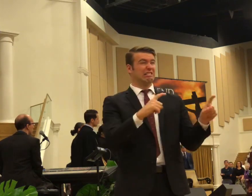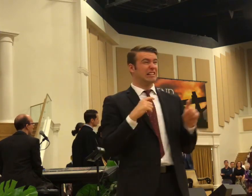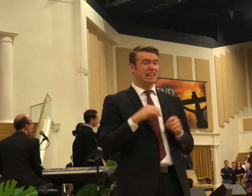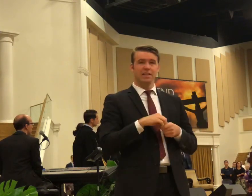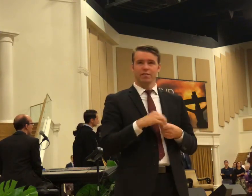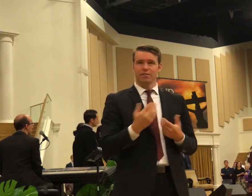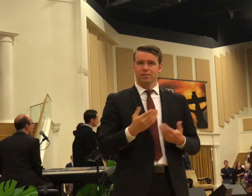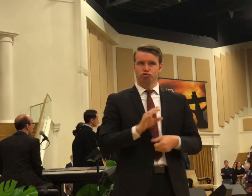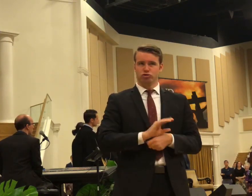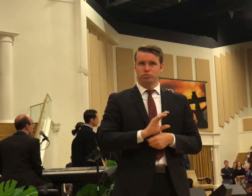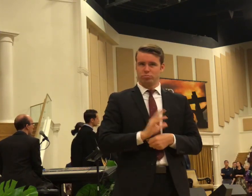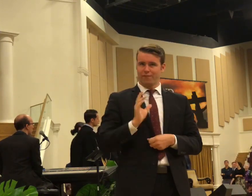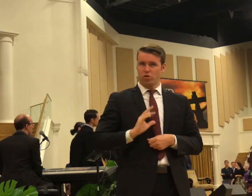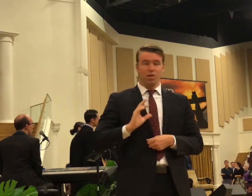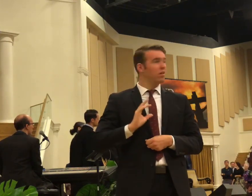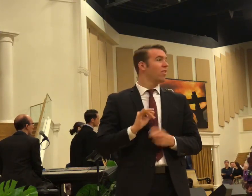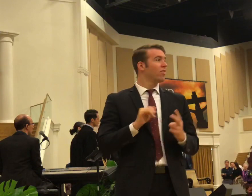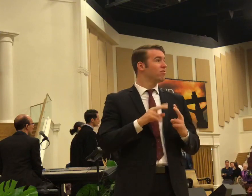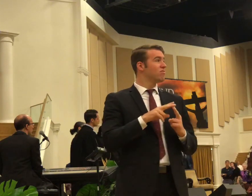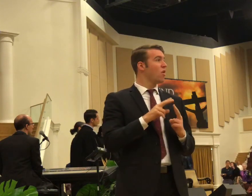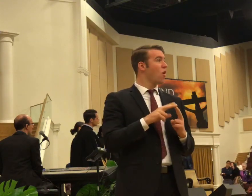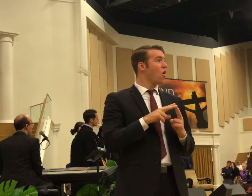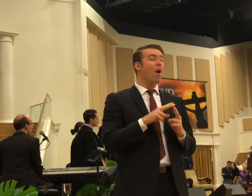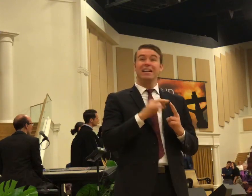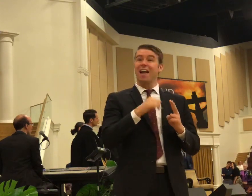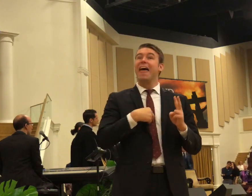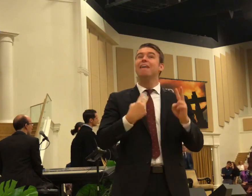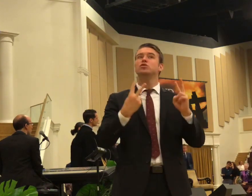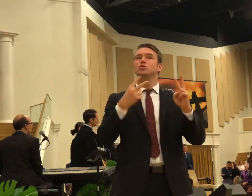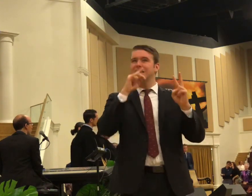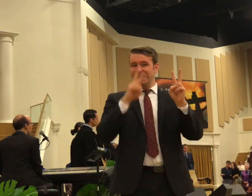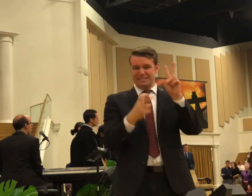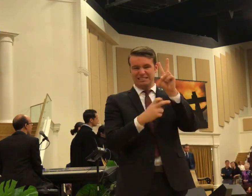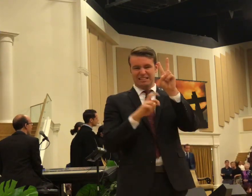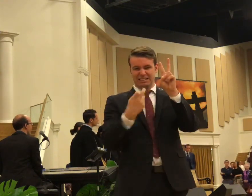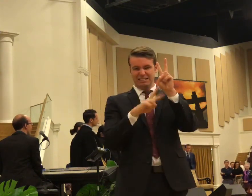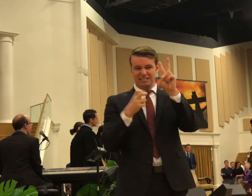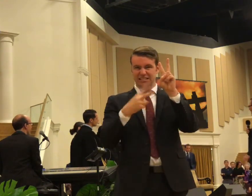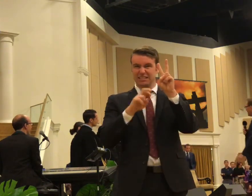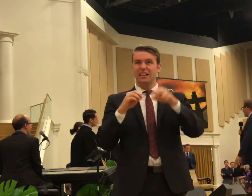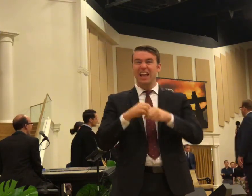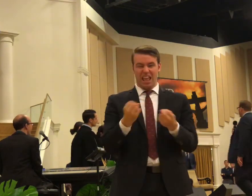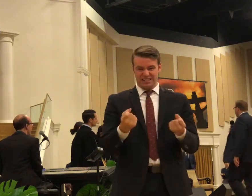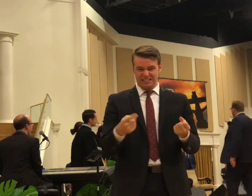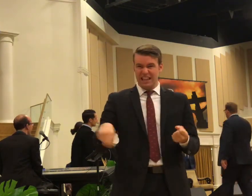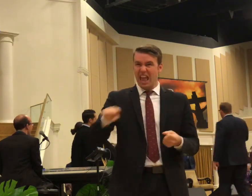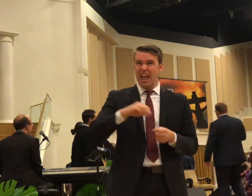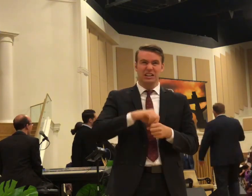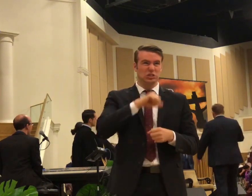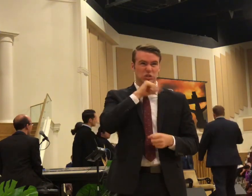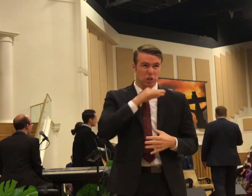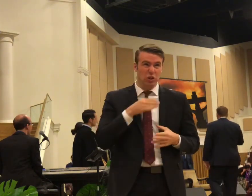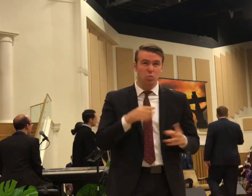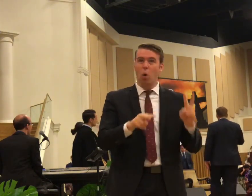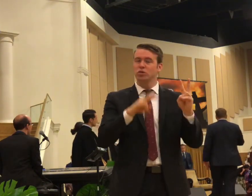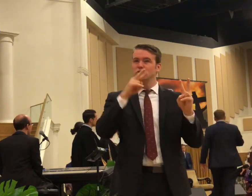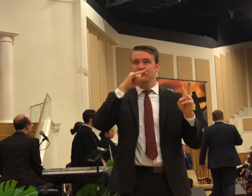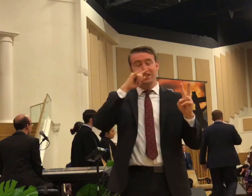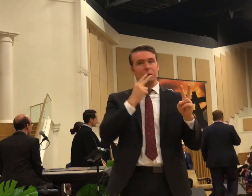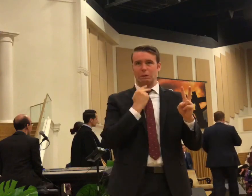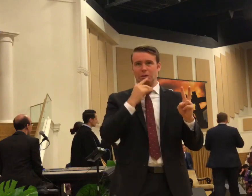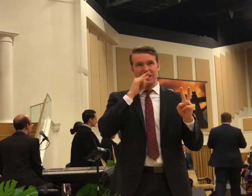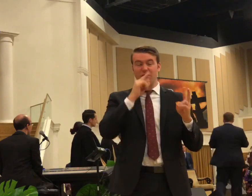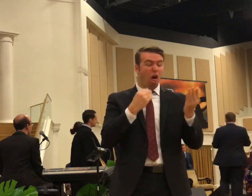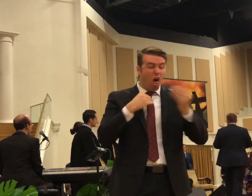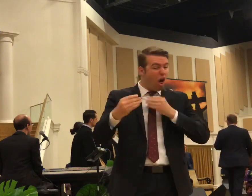house. Man, those kids, they gone native. Man, they're running around barefooted on sand. Dirty roads. I mean, they're the cutest things.